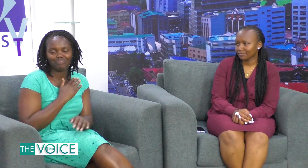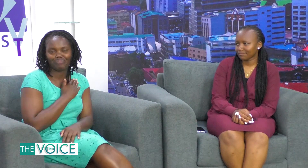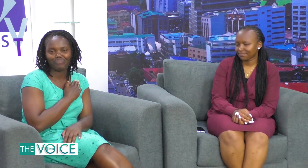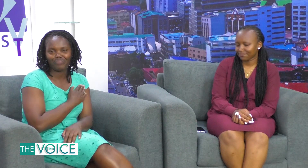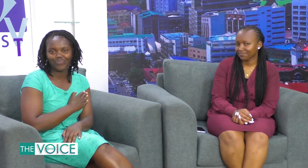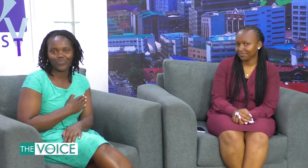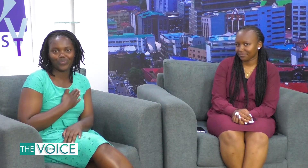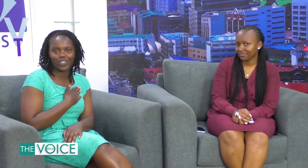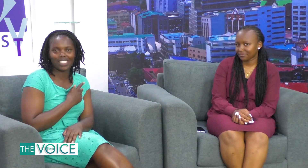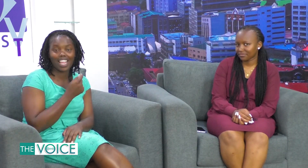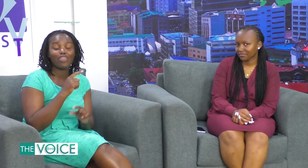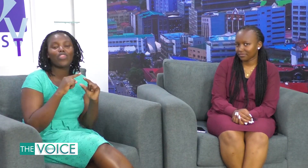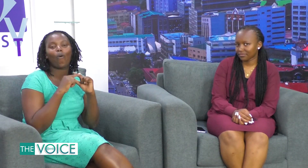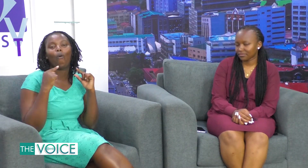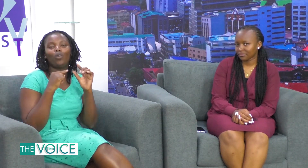So viewers, please.